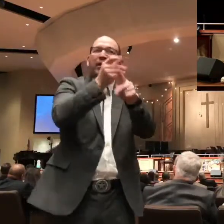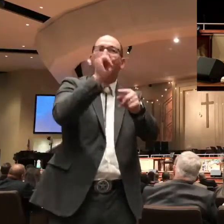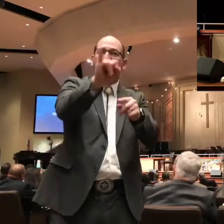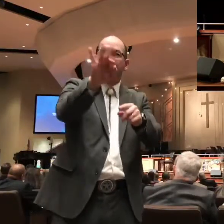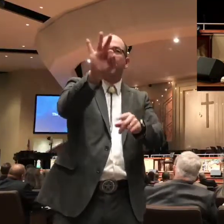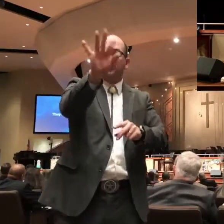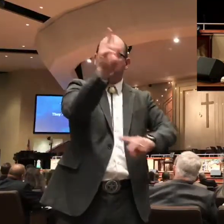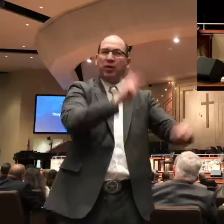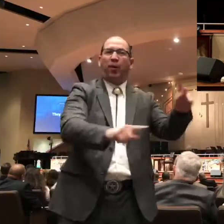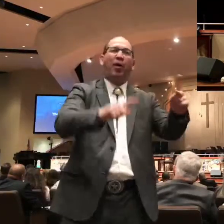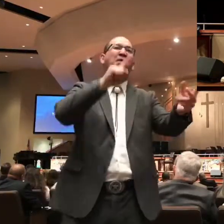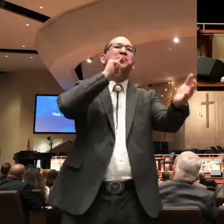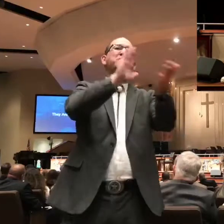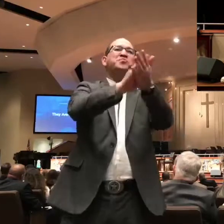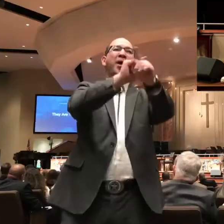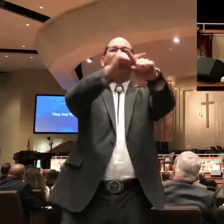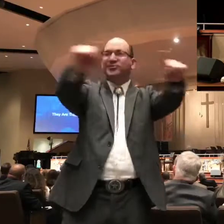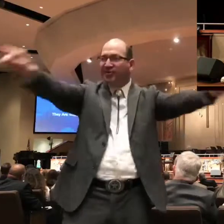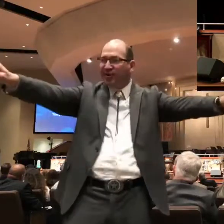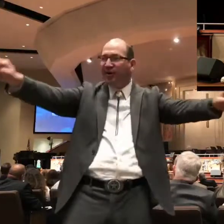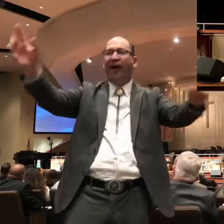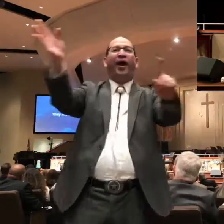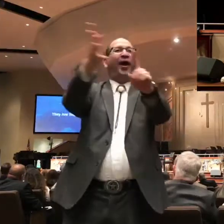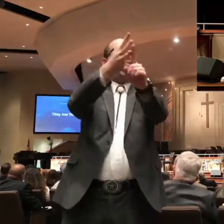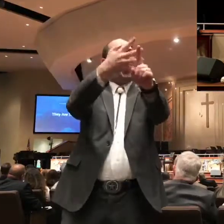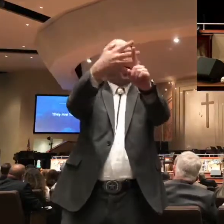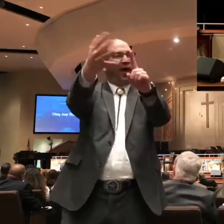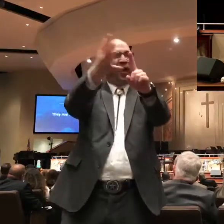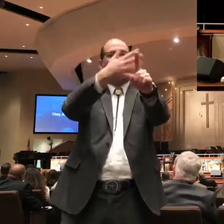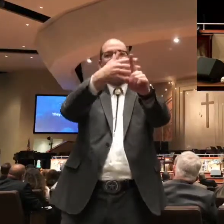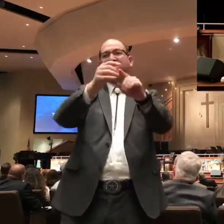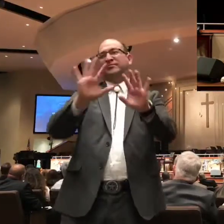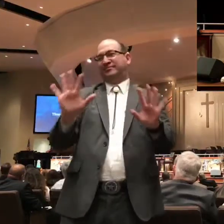the transgression of an evil man, there is a snare.